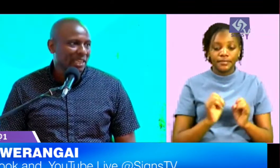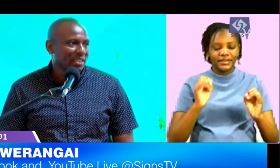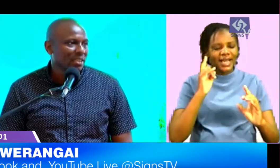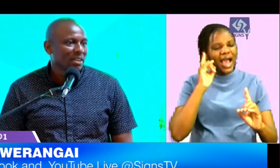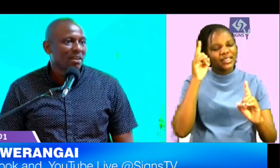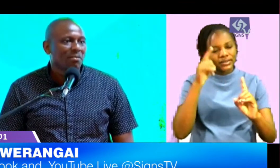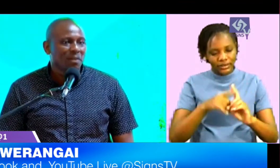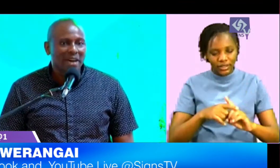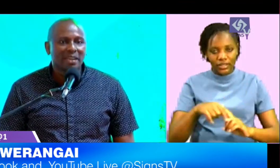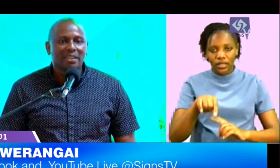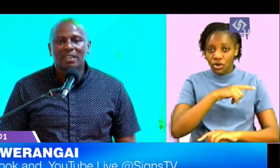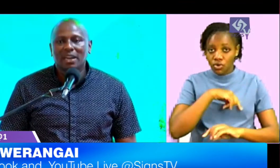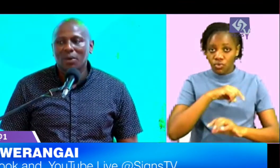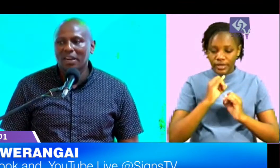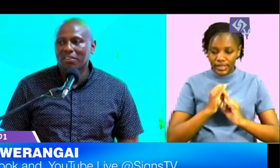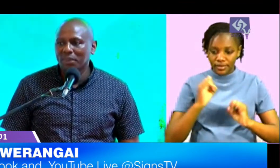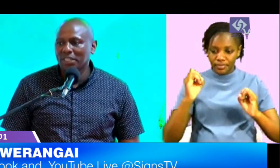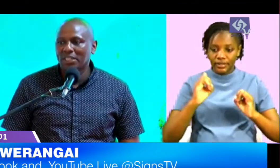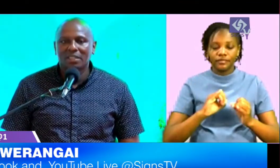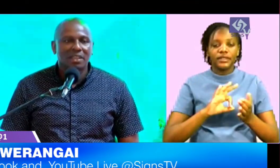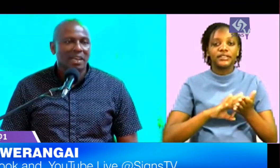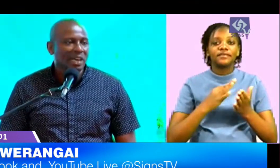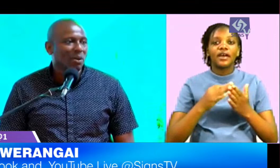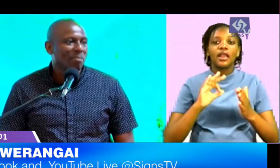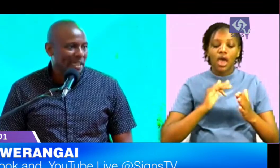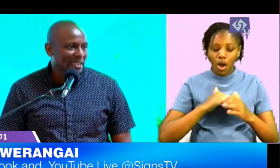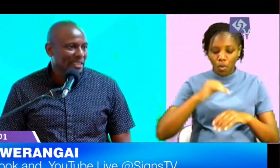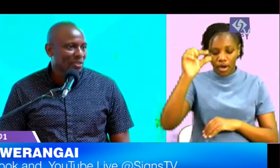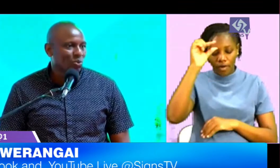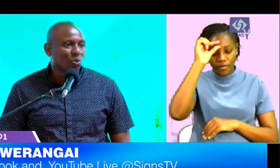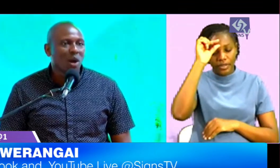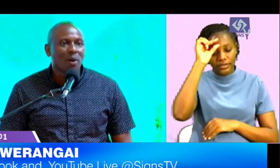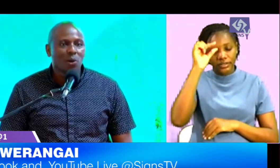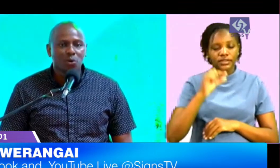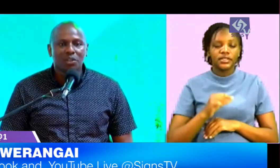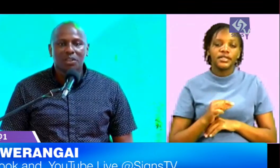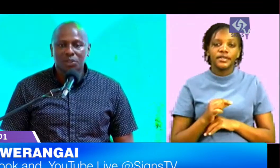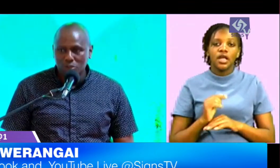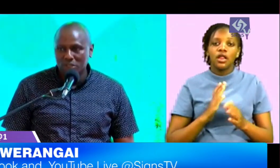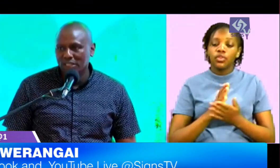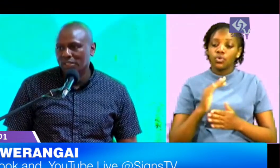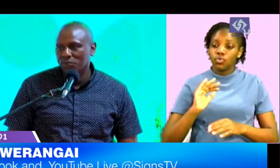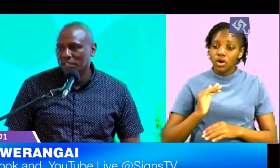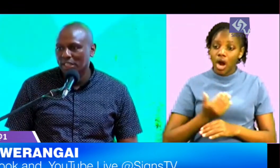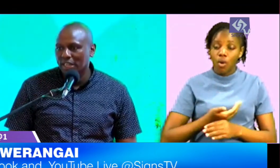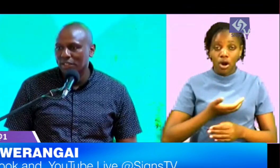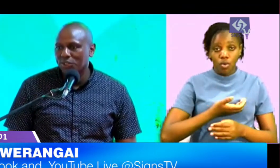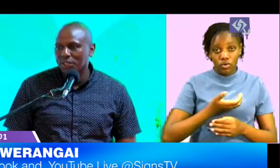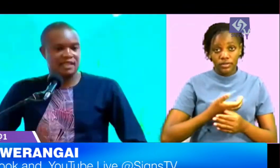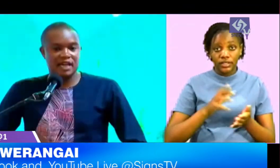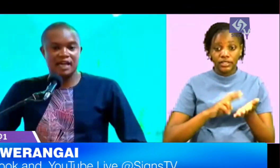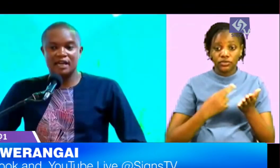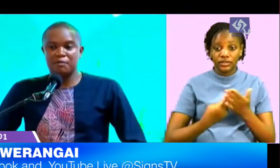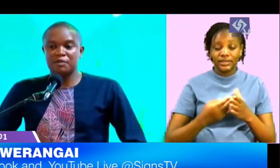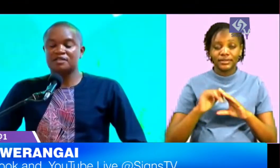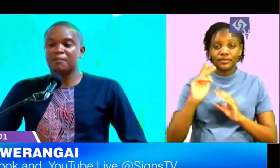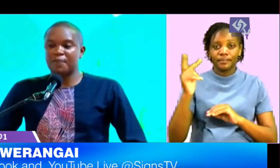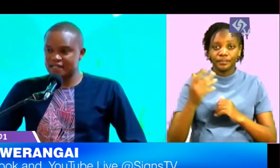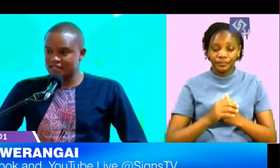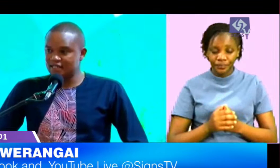independently fund our government and our budget through our own resources raised in the country. KRA surpassed